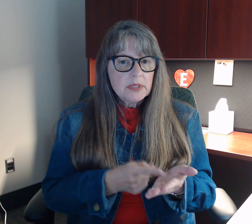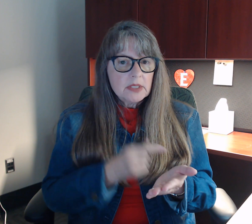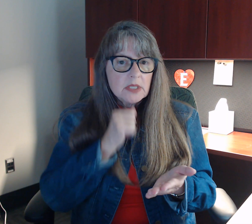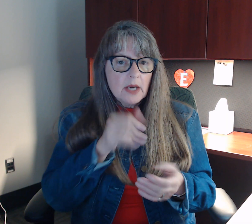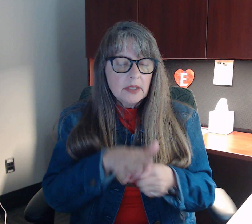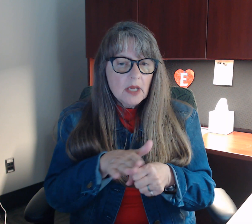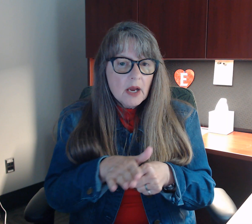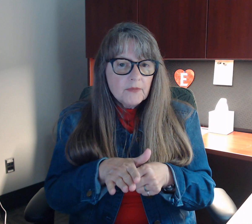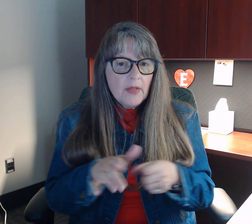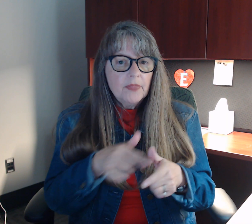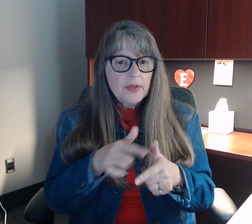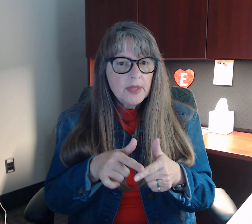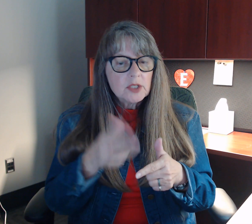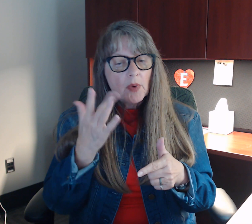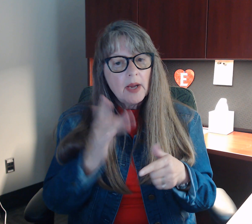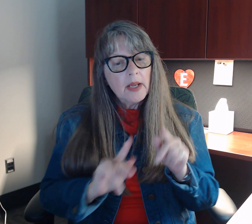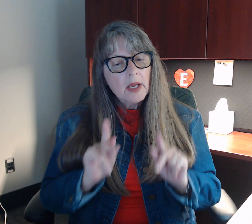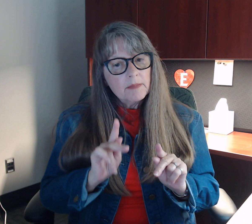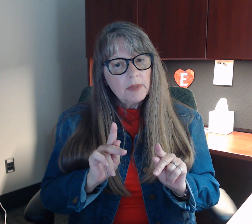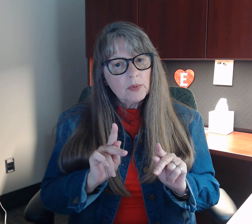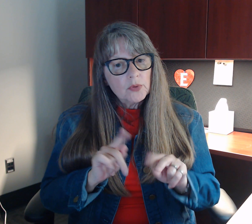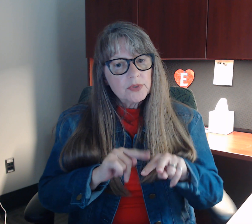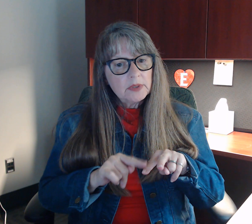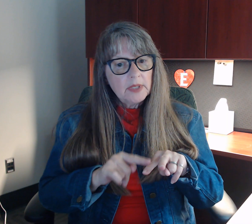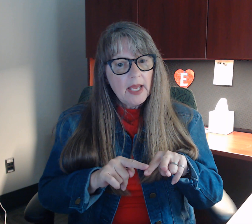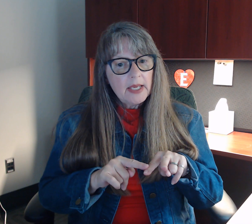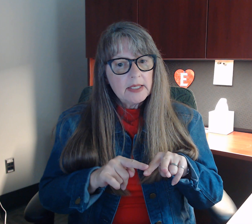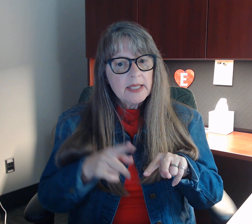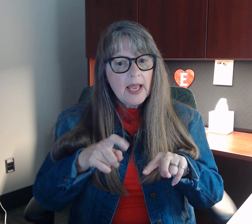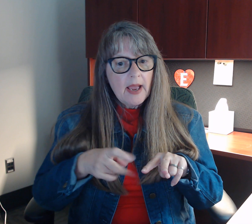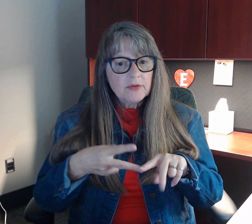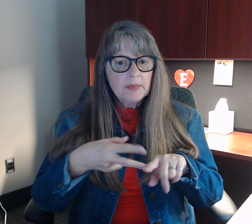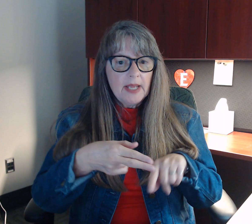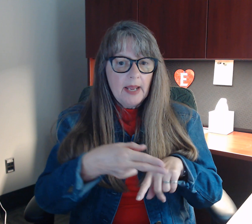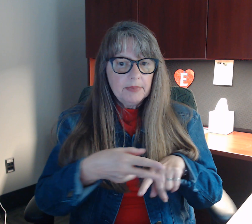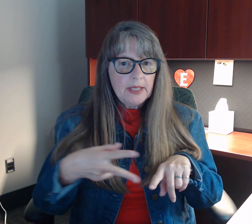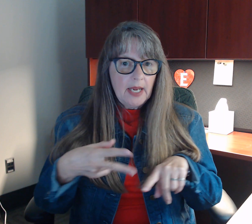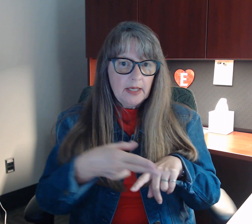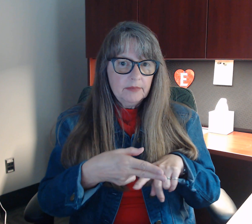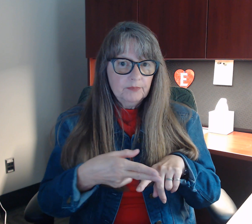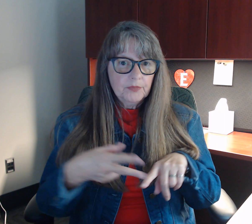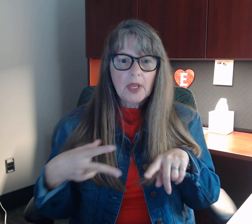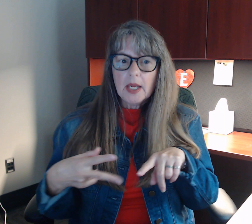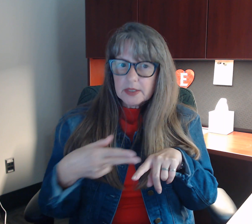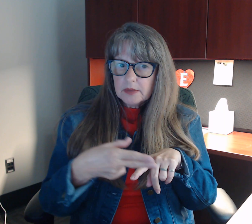not enough, and then that's why people's legs have to be amputated.